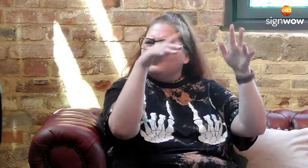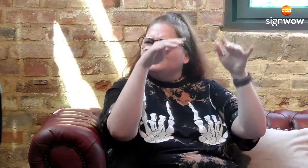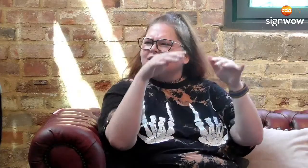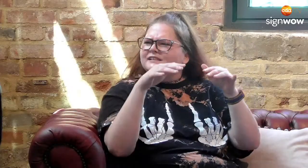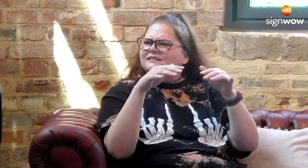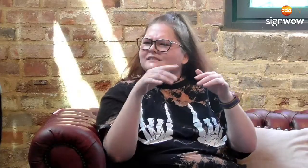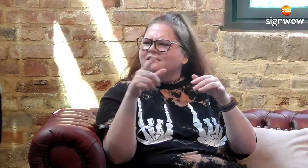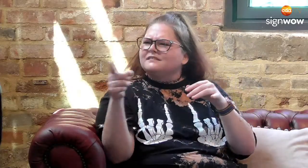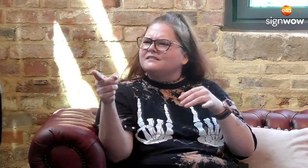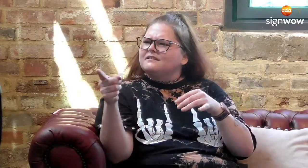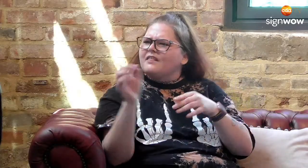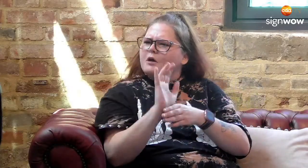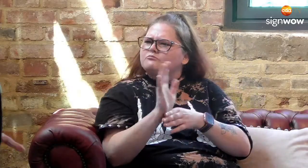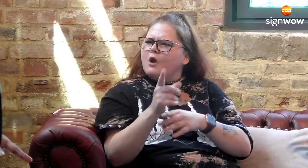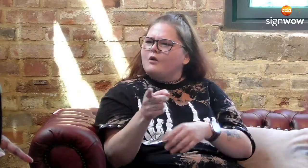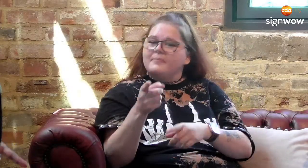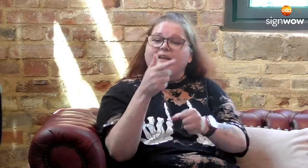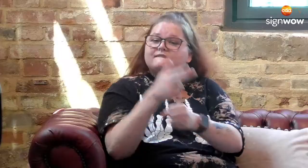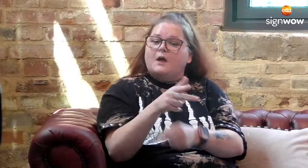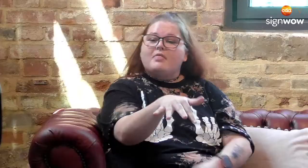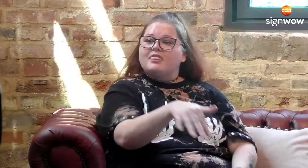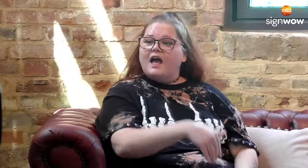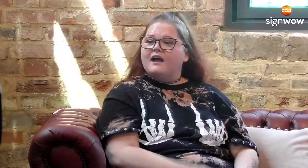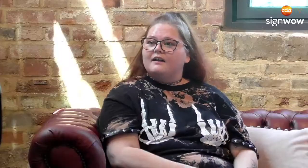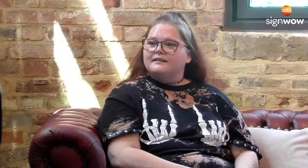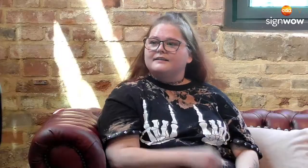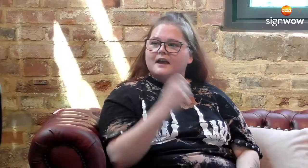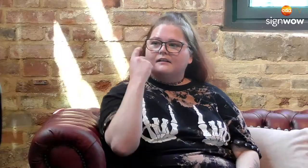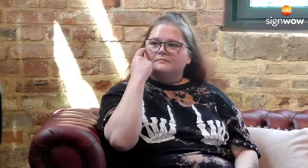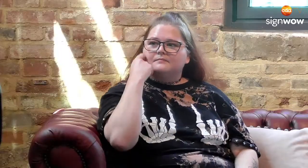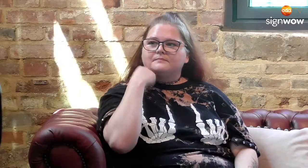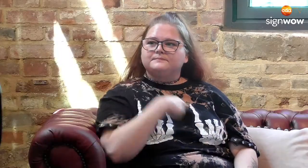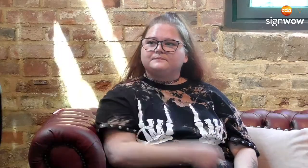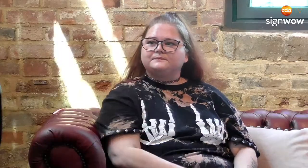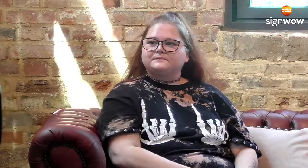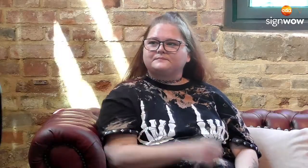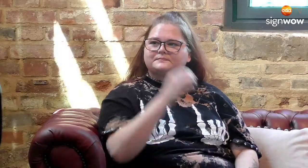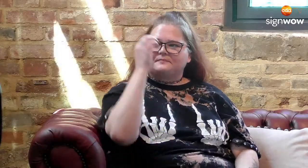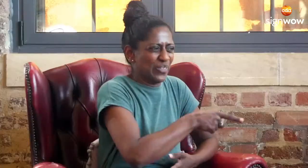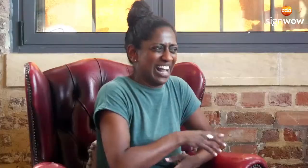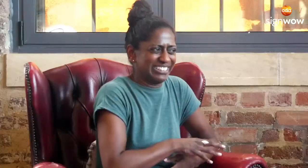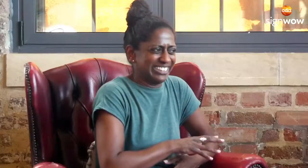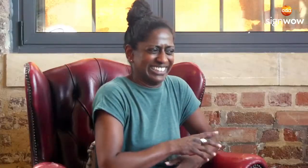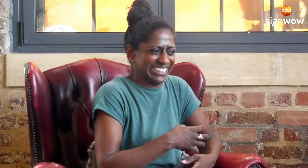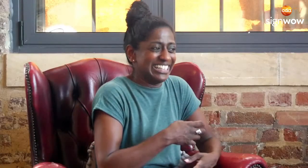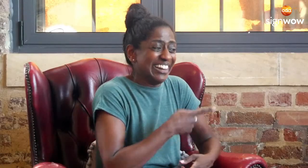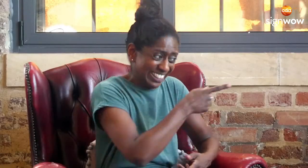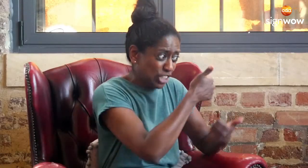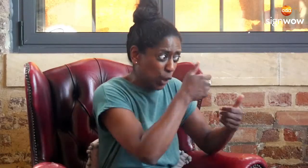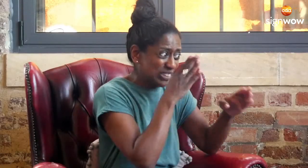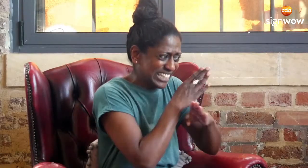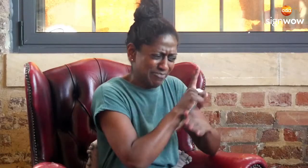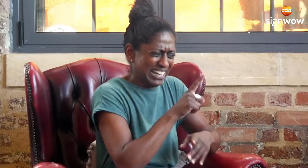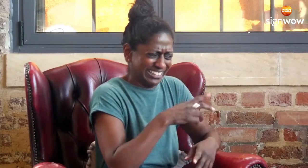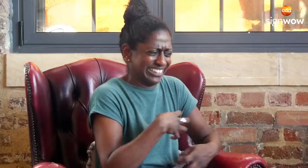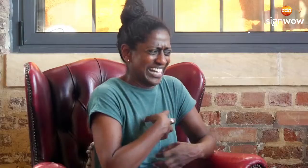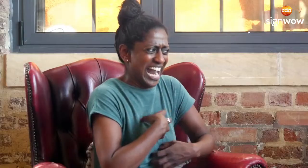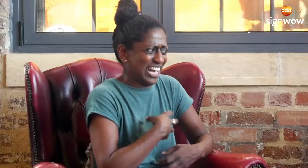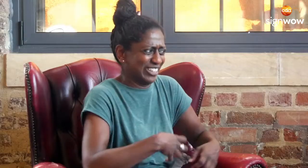think it's linked to that sort of haunted television programme. They've been there as well. Oh no, I don't know if I could go. No. That's